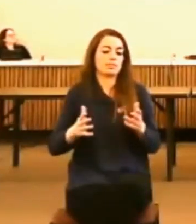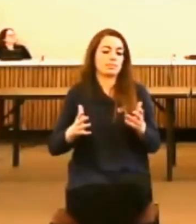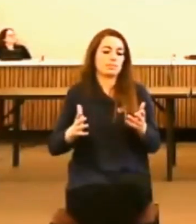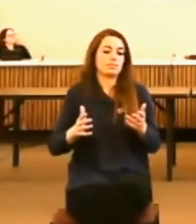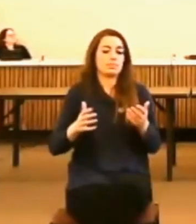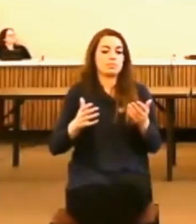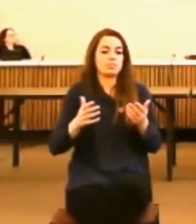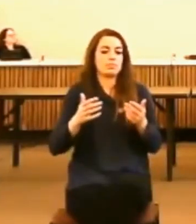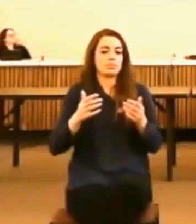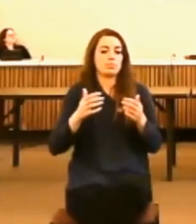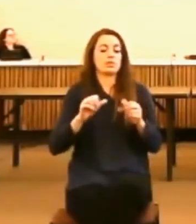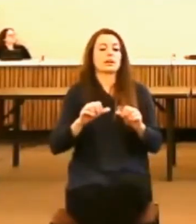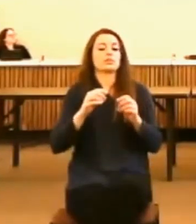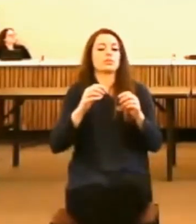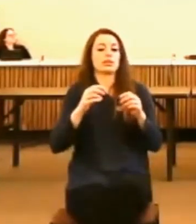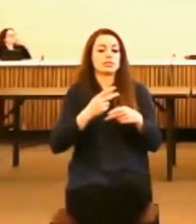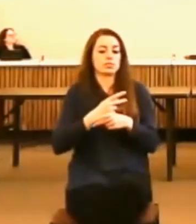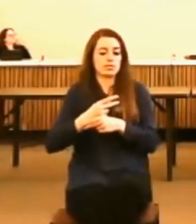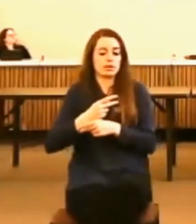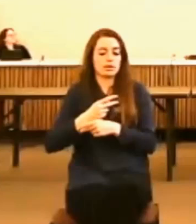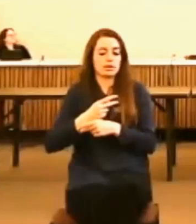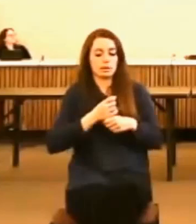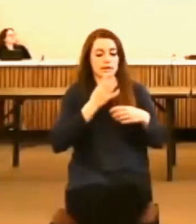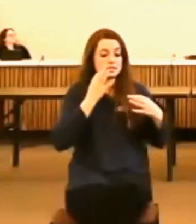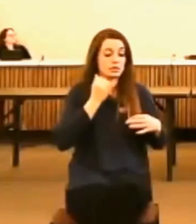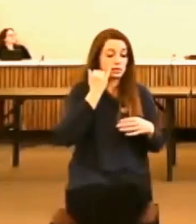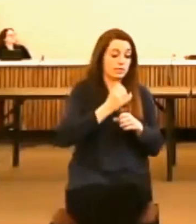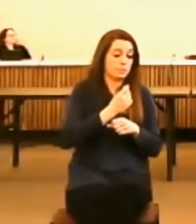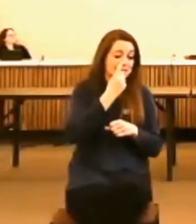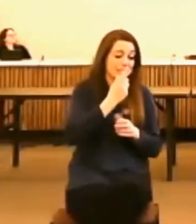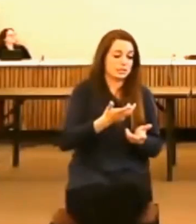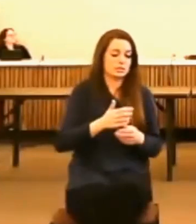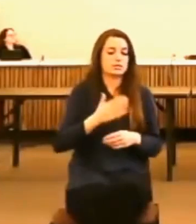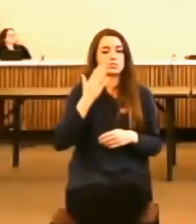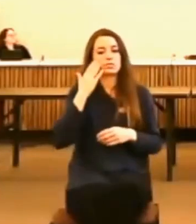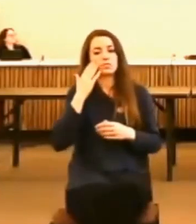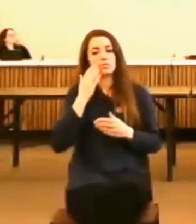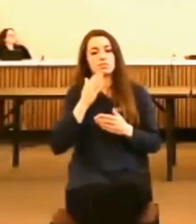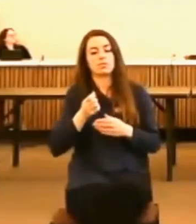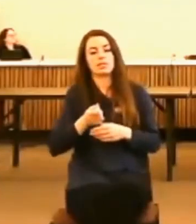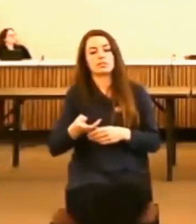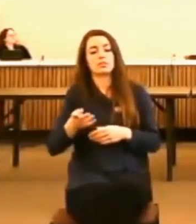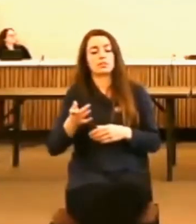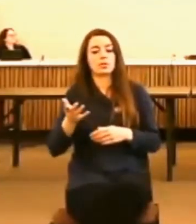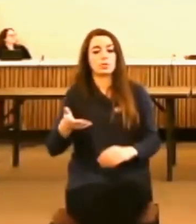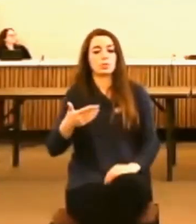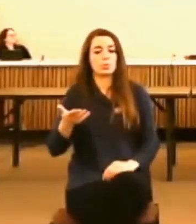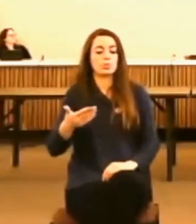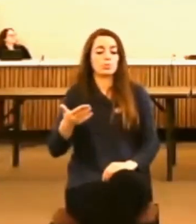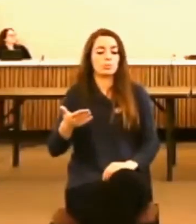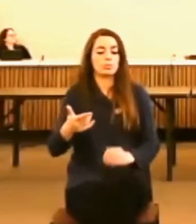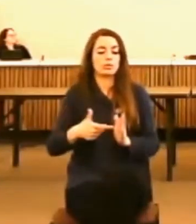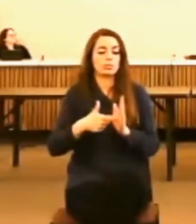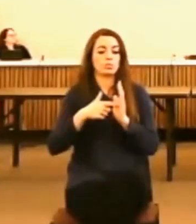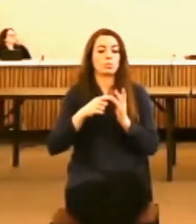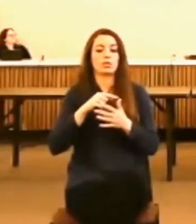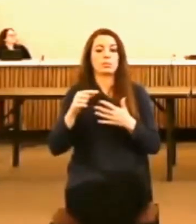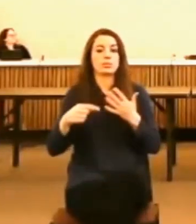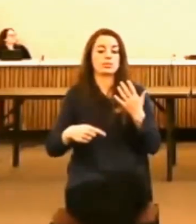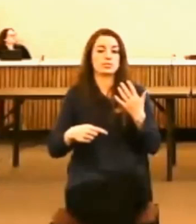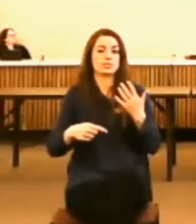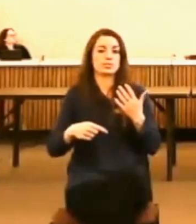first place. It will also be possible to better understand how exposure to such harsh